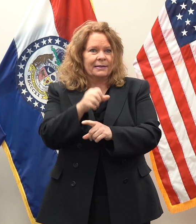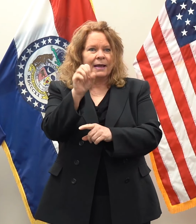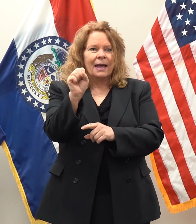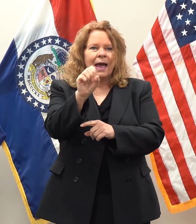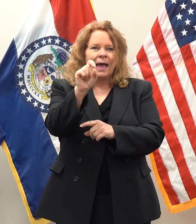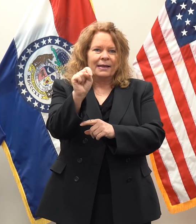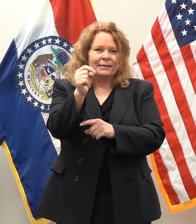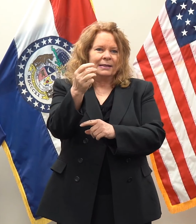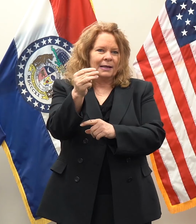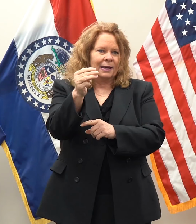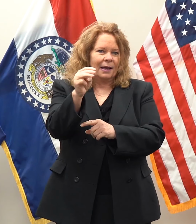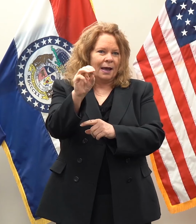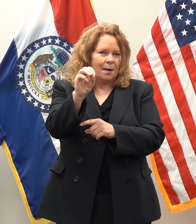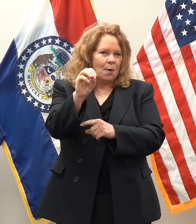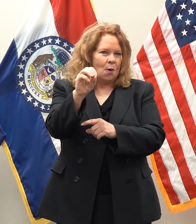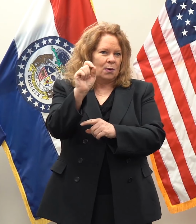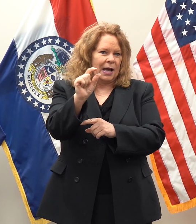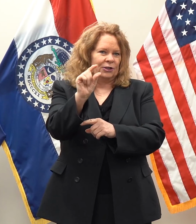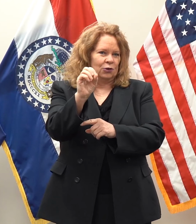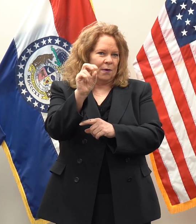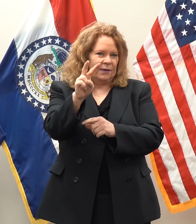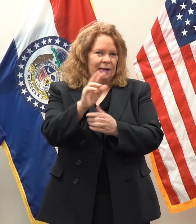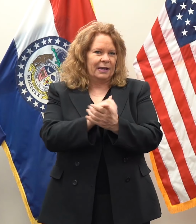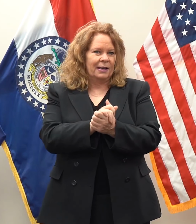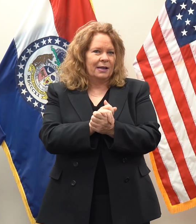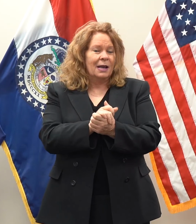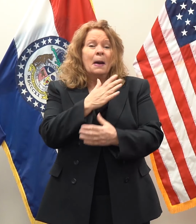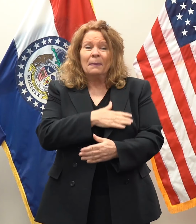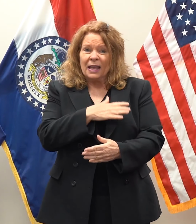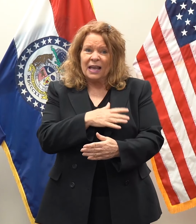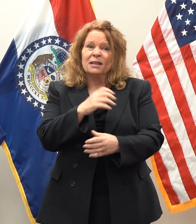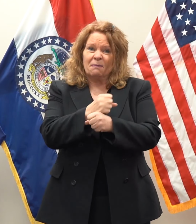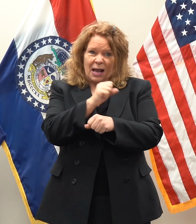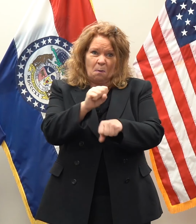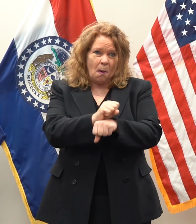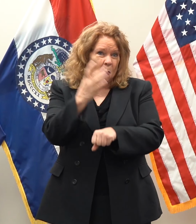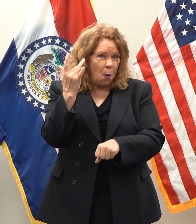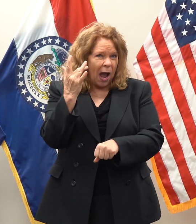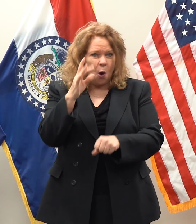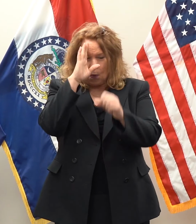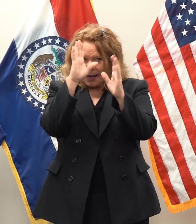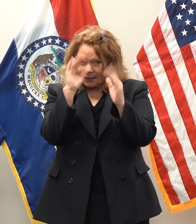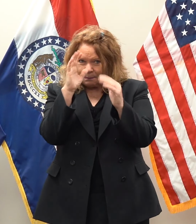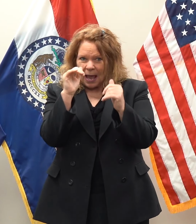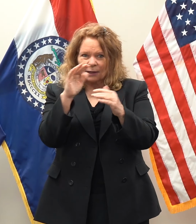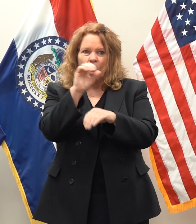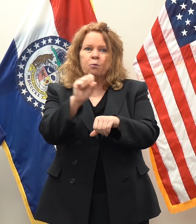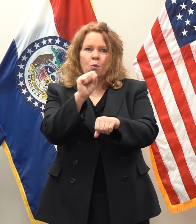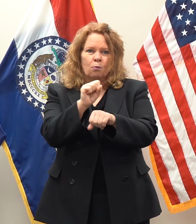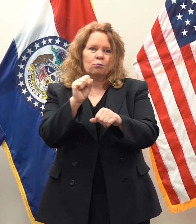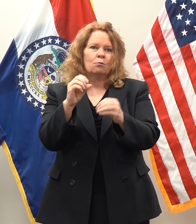stlewiscountymo.gov. We're asking residents to make appointments because we anticipate a surge of interest in the new shots and we want to be able